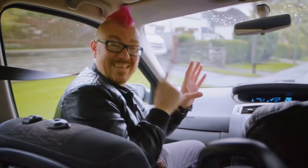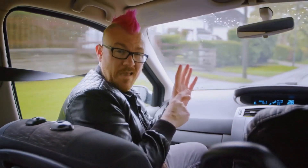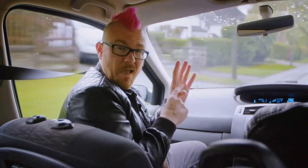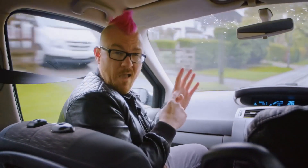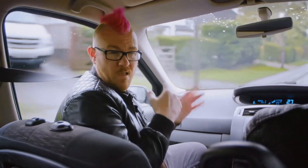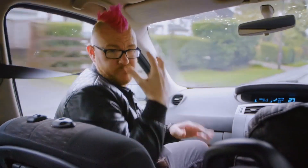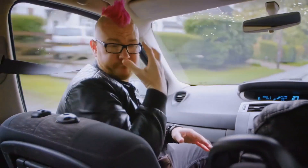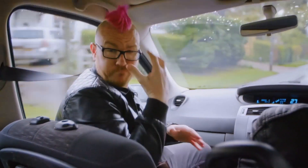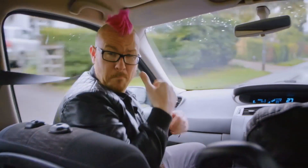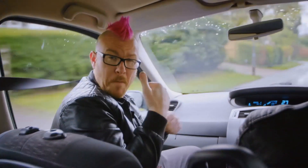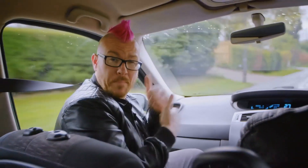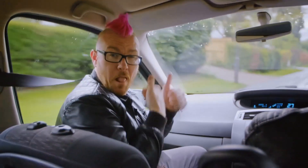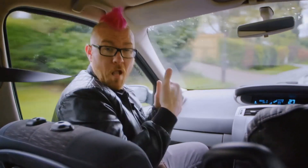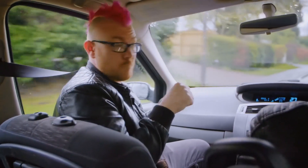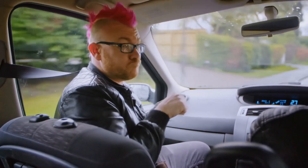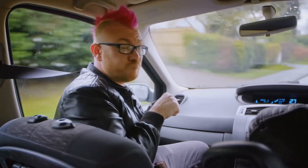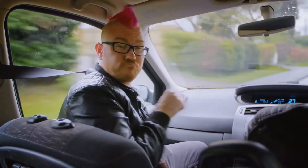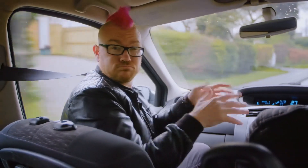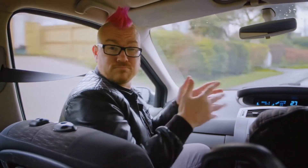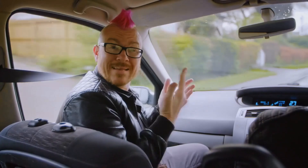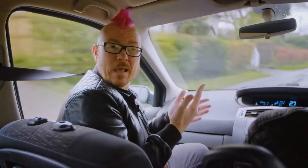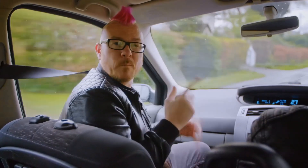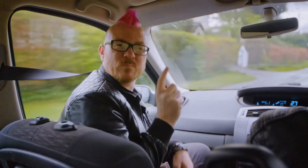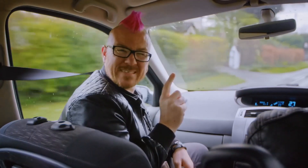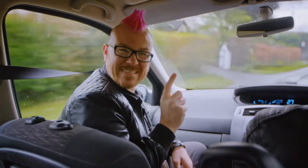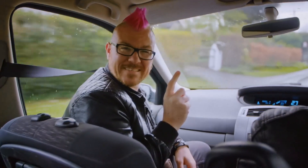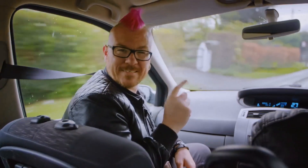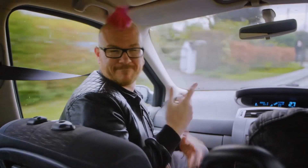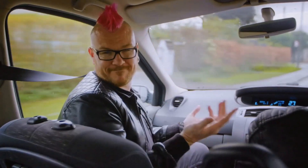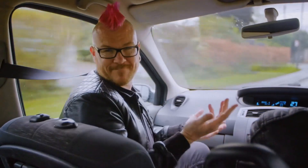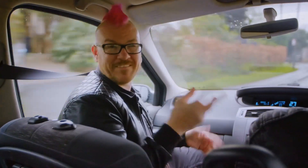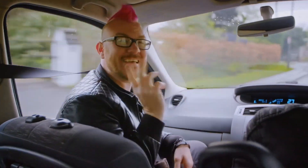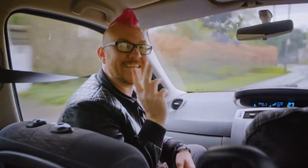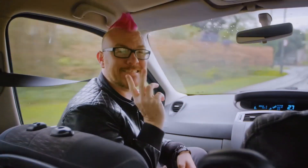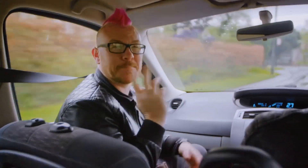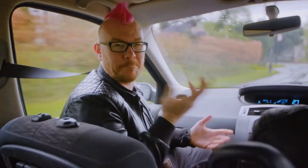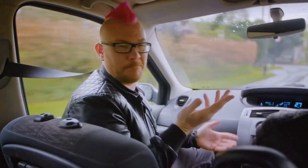Over the past year, it's amazing how popular veganism has become.